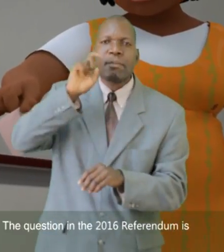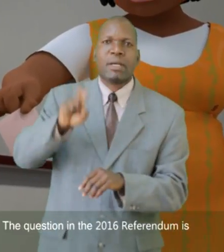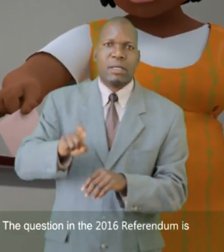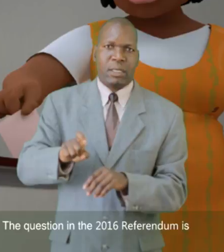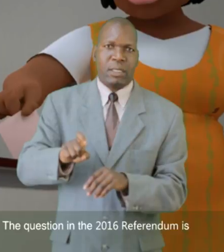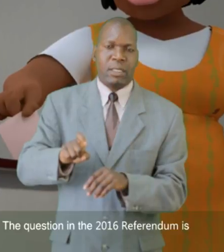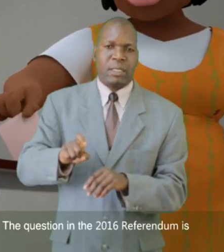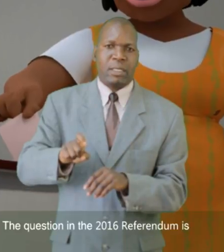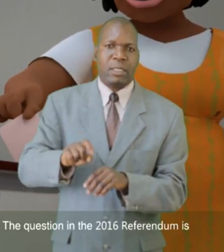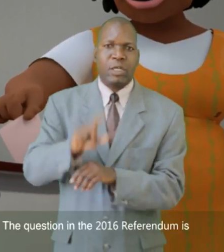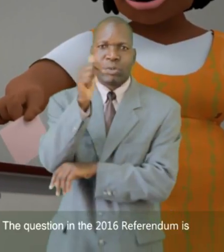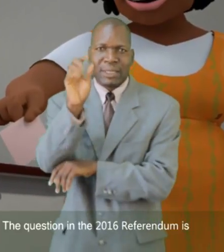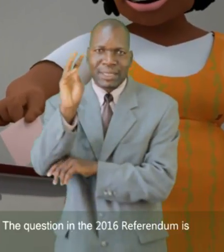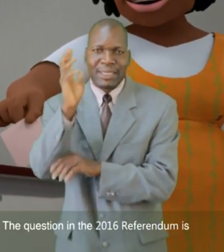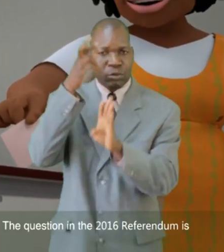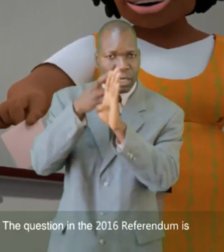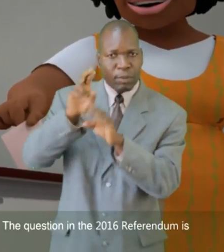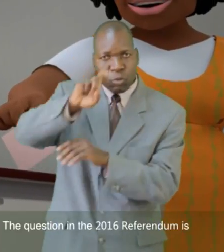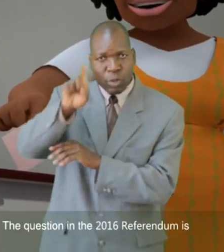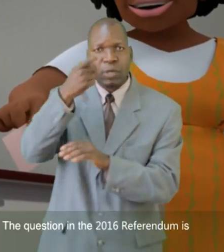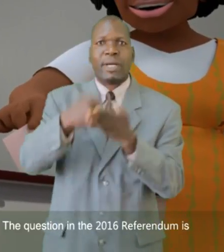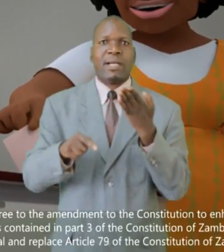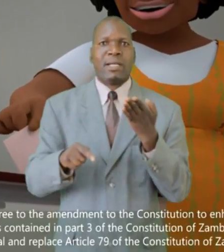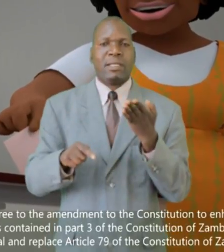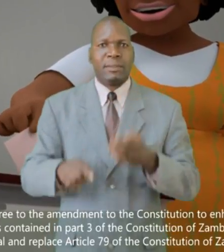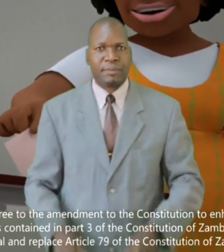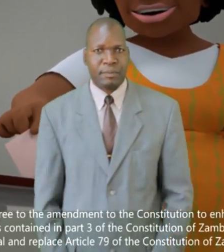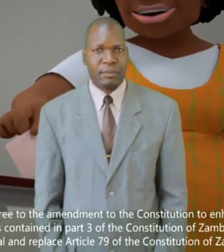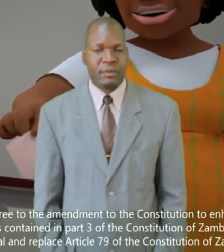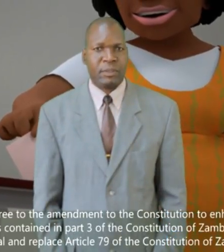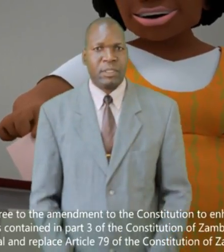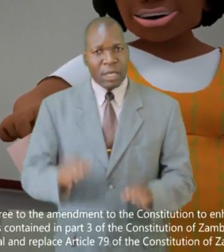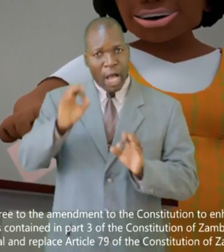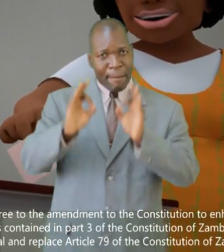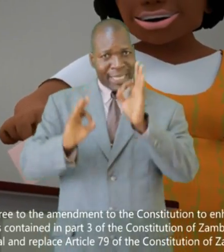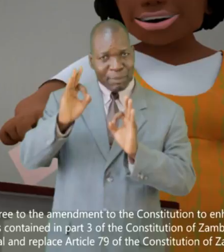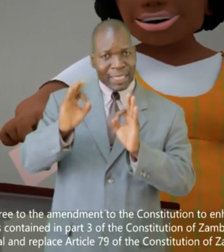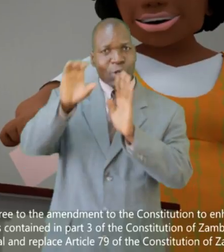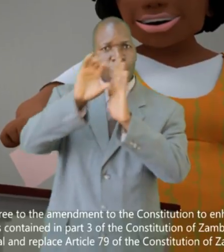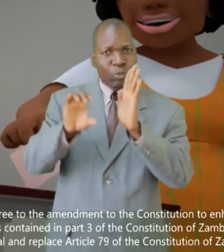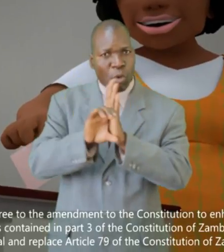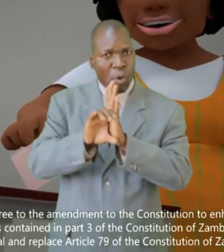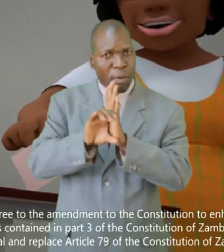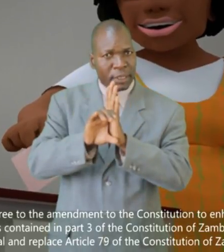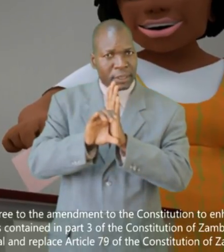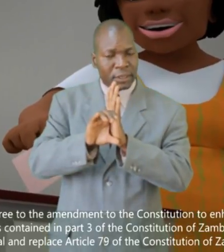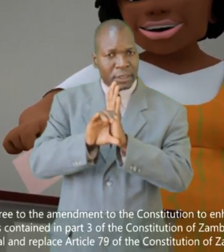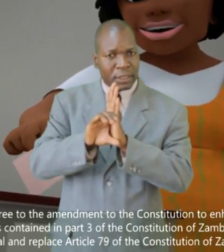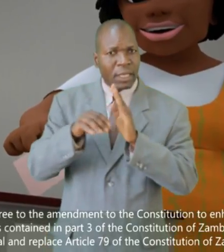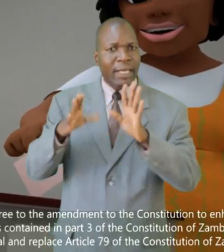the 2016 referendum is, do you agree to the amendment to the Constitution to enhance the Bill